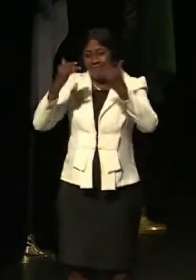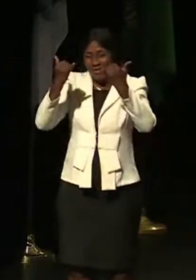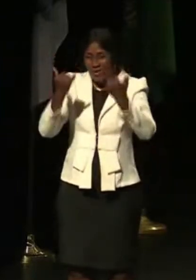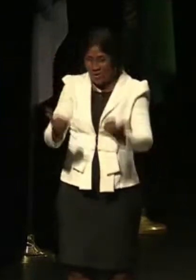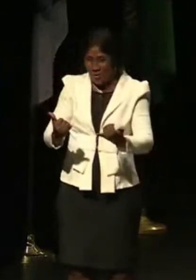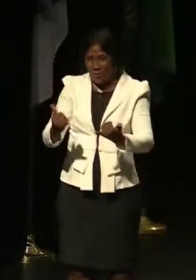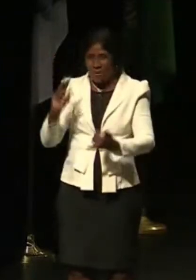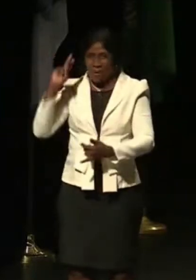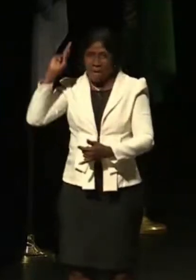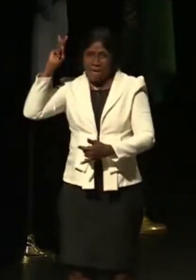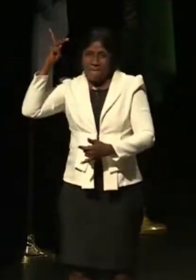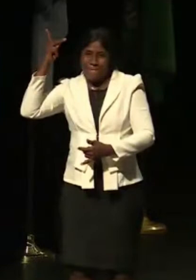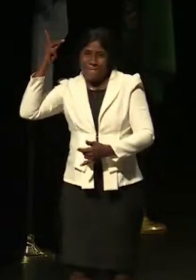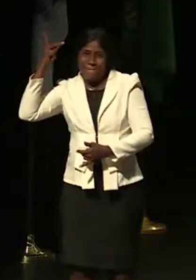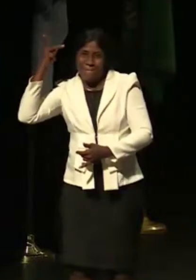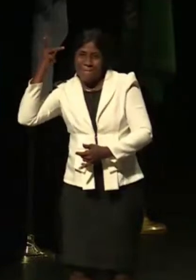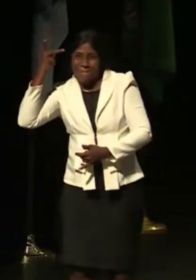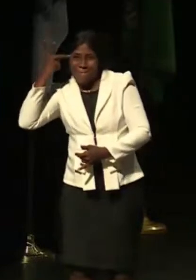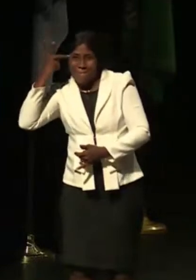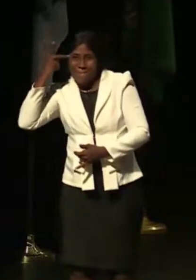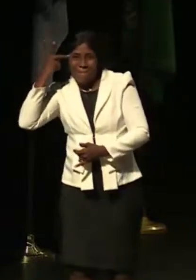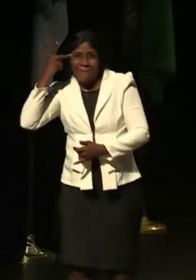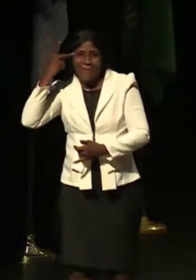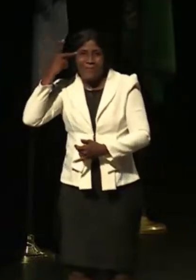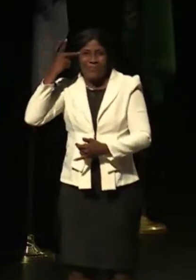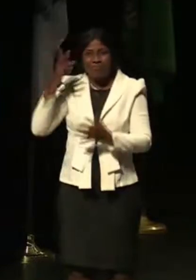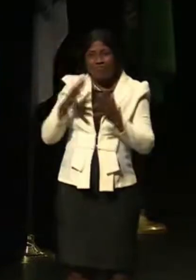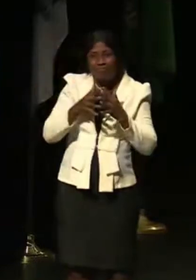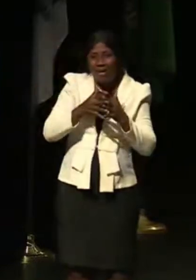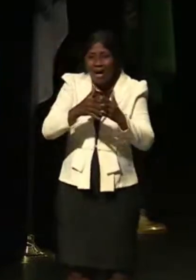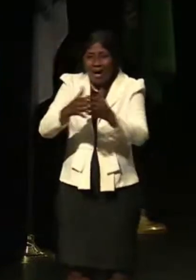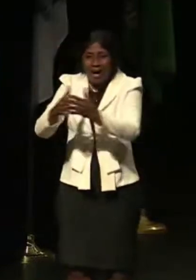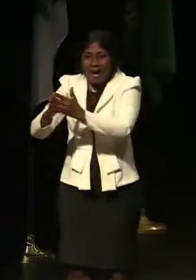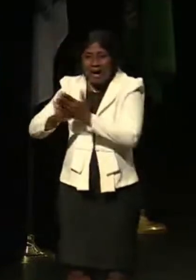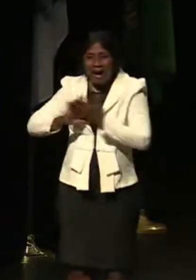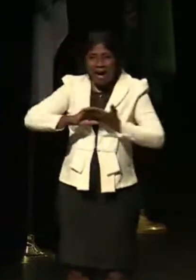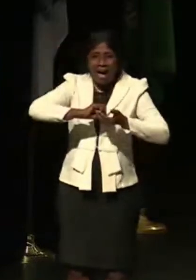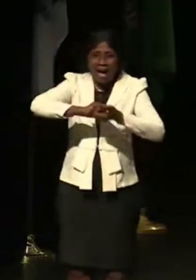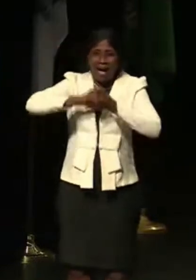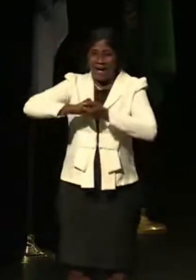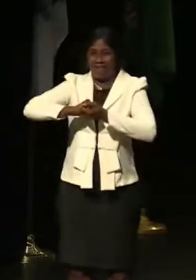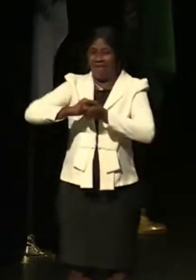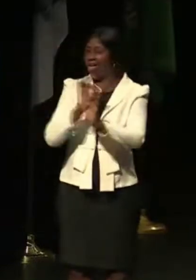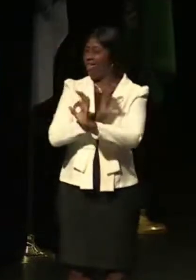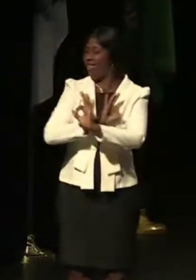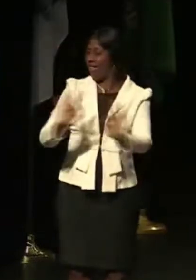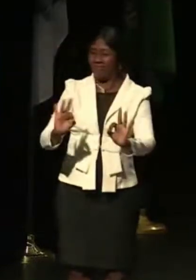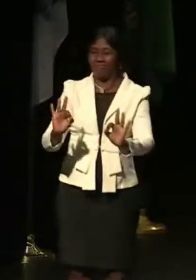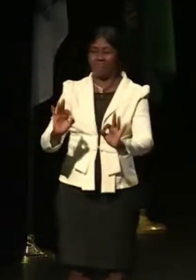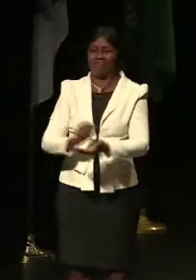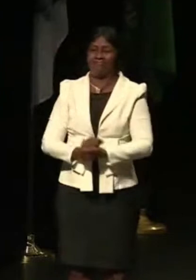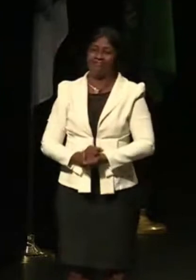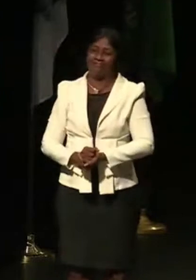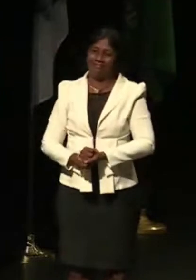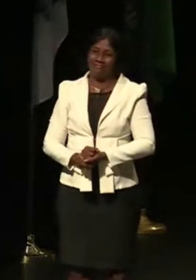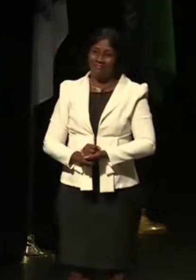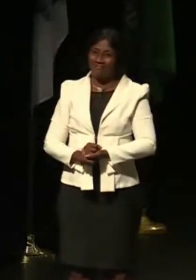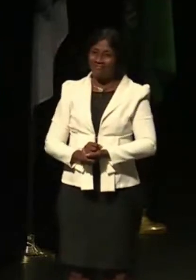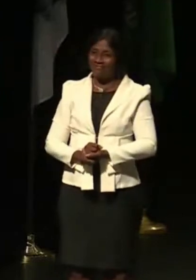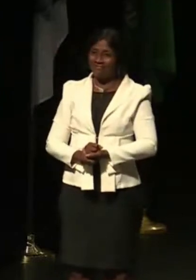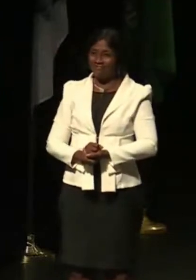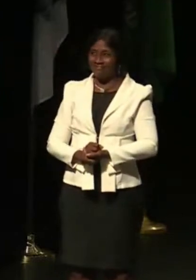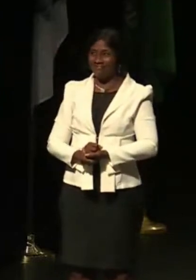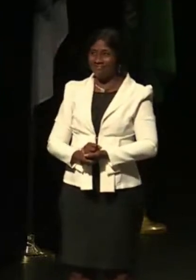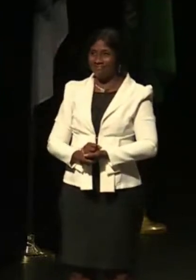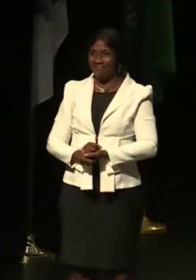no political engine right now to move us from the perils that we are facing in this state. Our